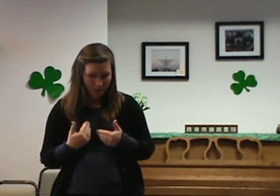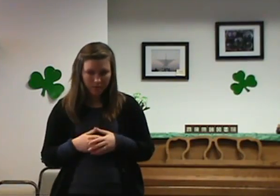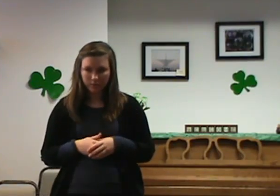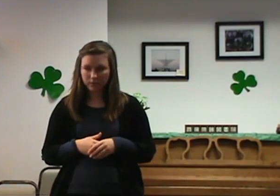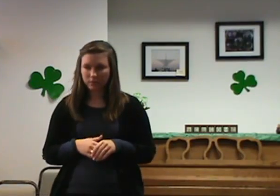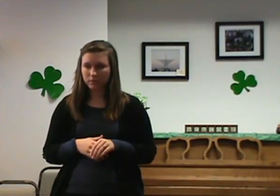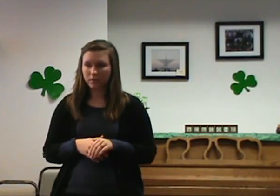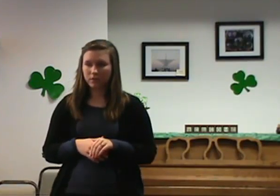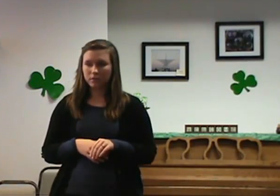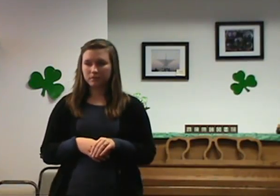we have